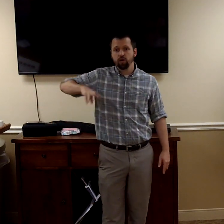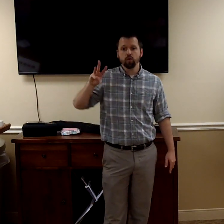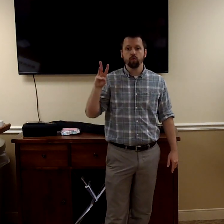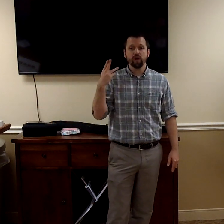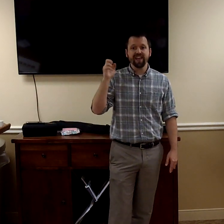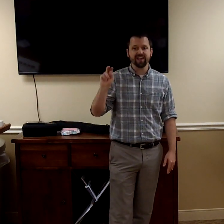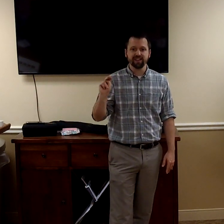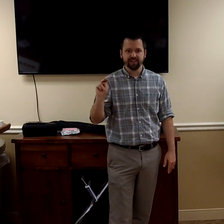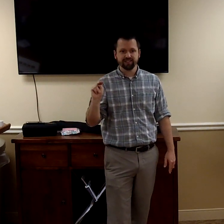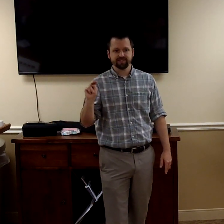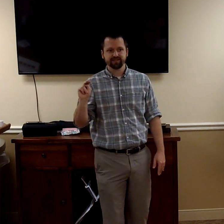When.